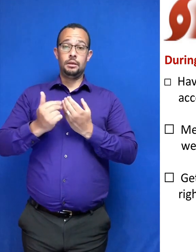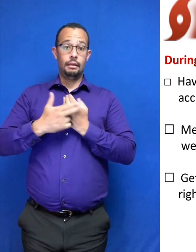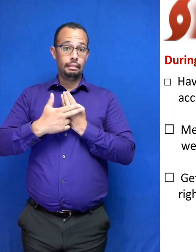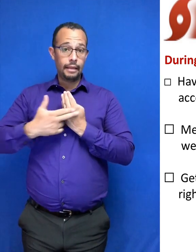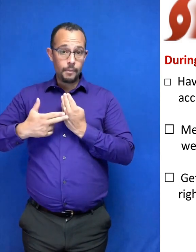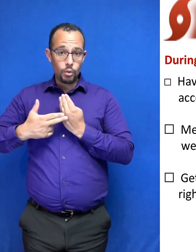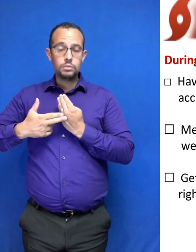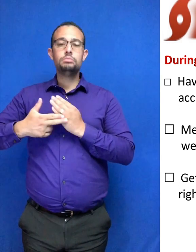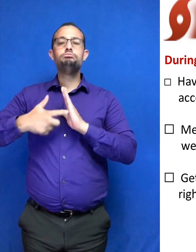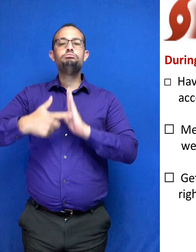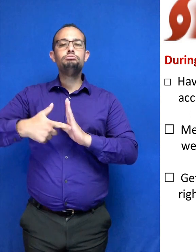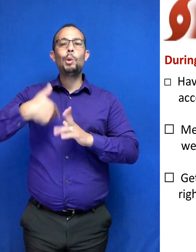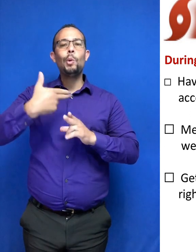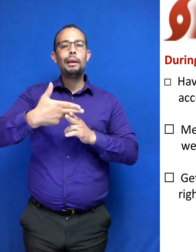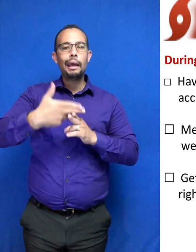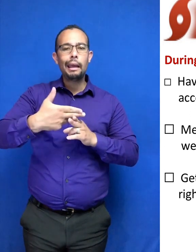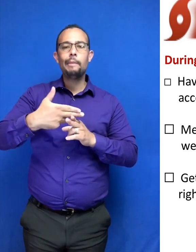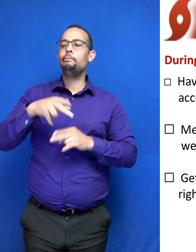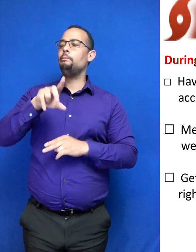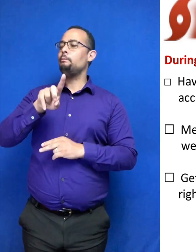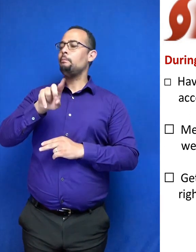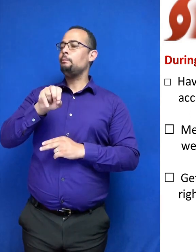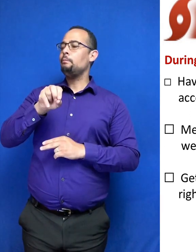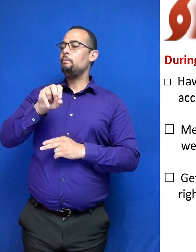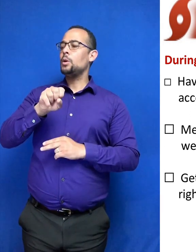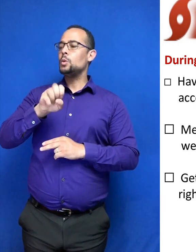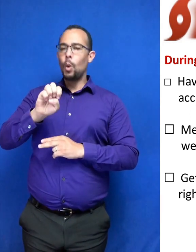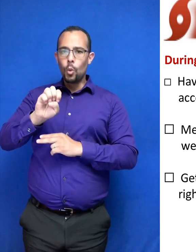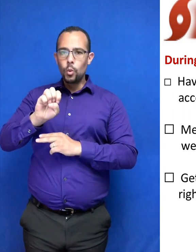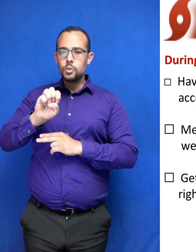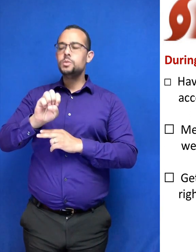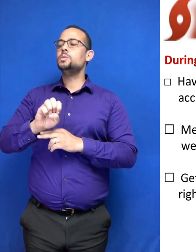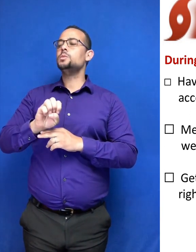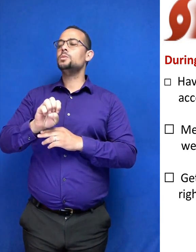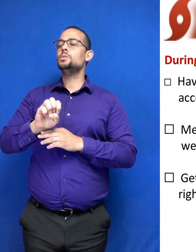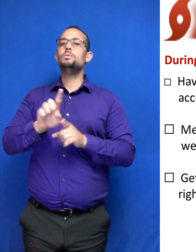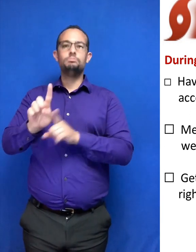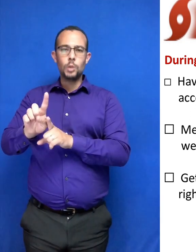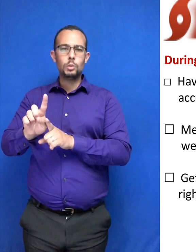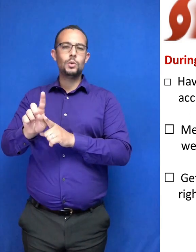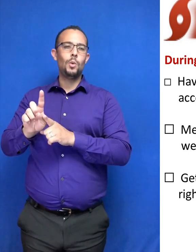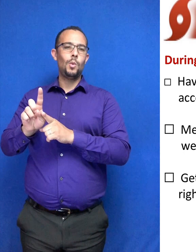with the name of the medicine, and so the name, the dose, and